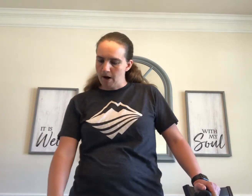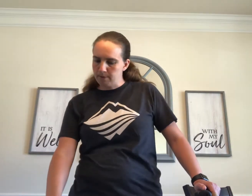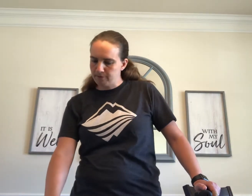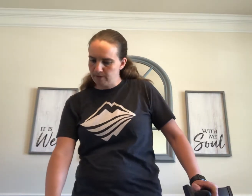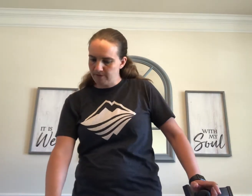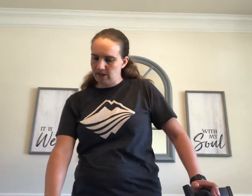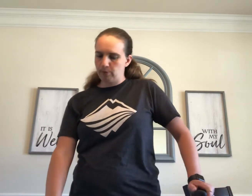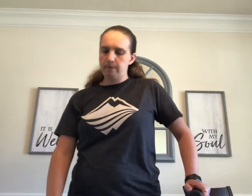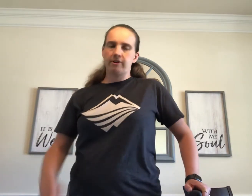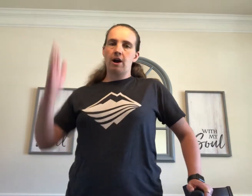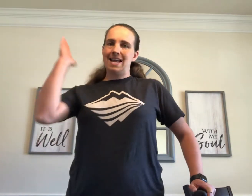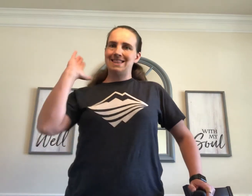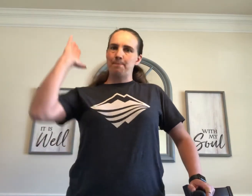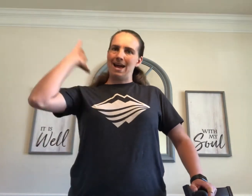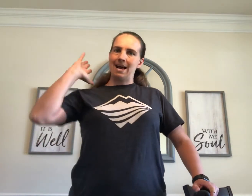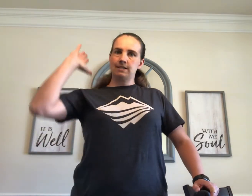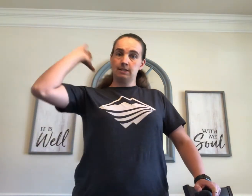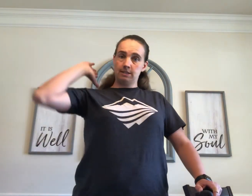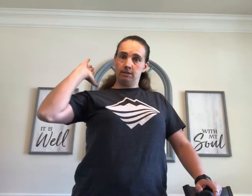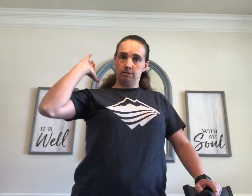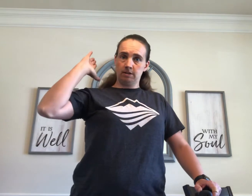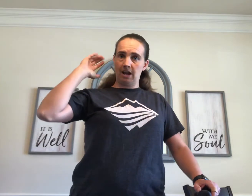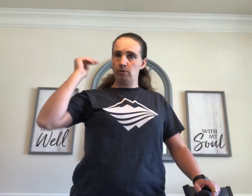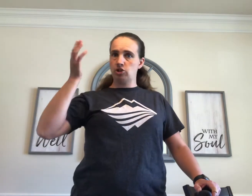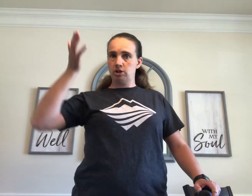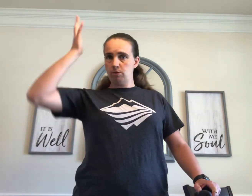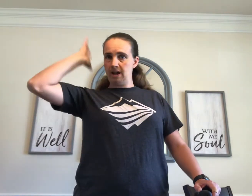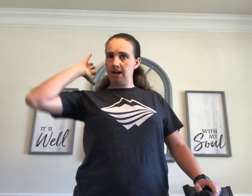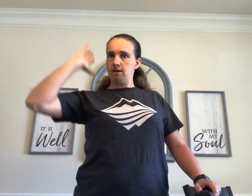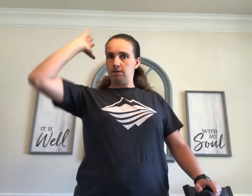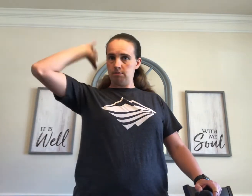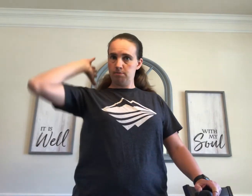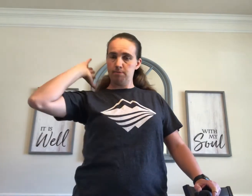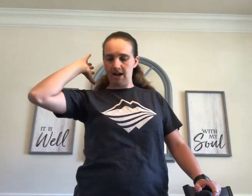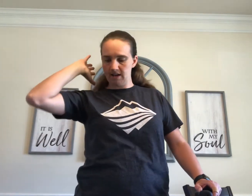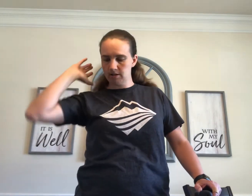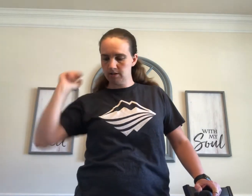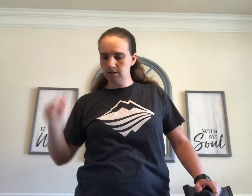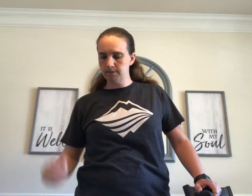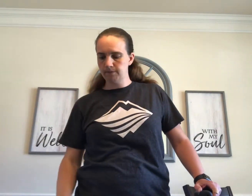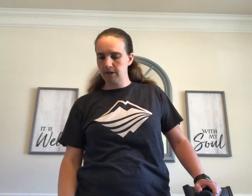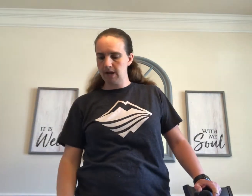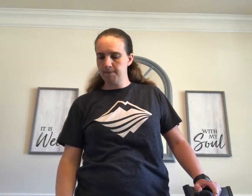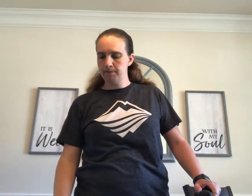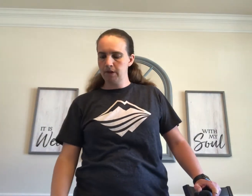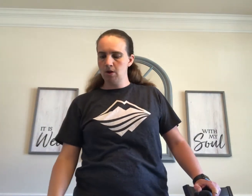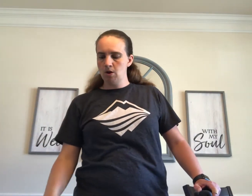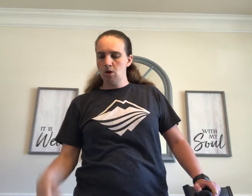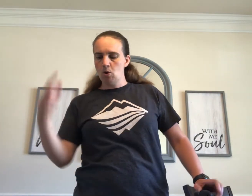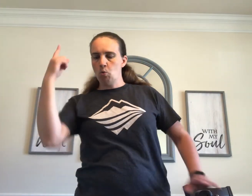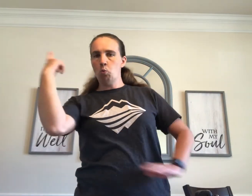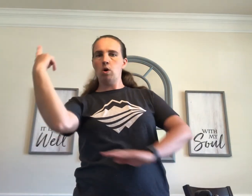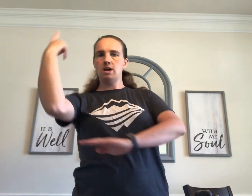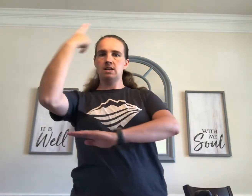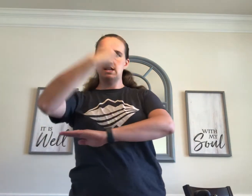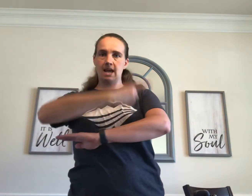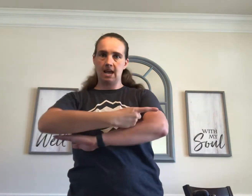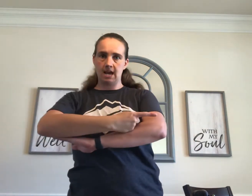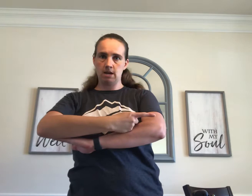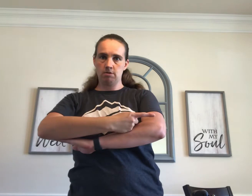of 353, we've got in the past. Okay, we should know that. Past, okay? 1 day,